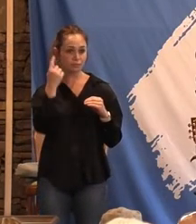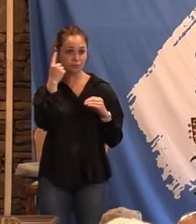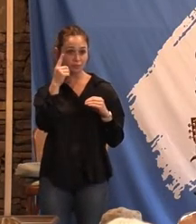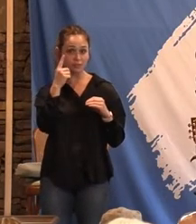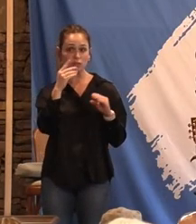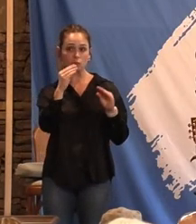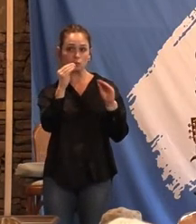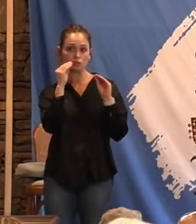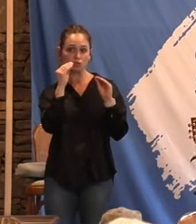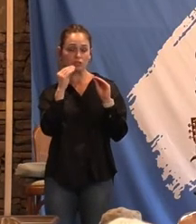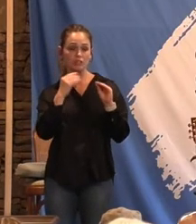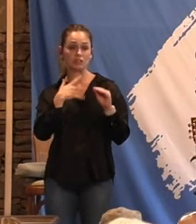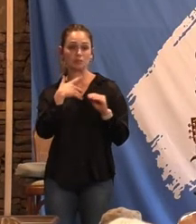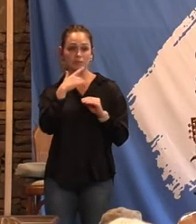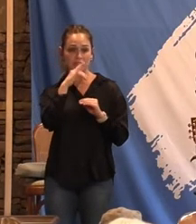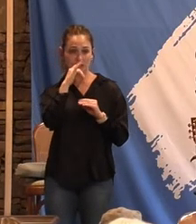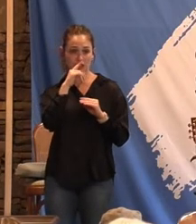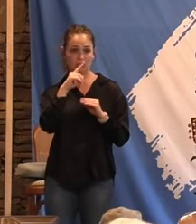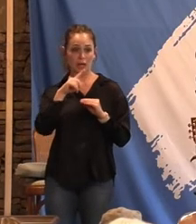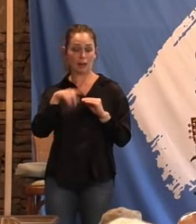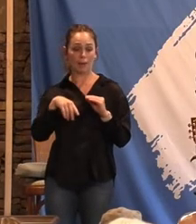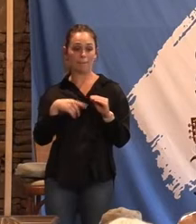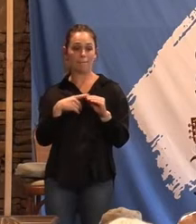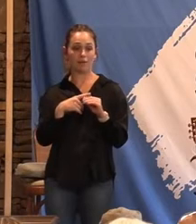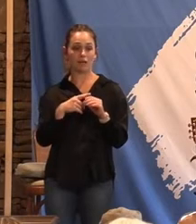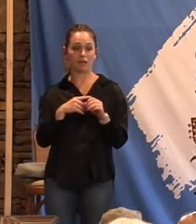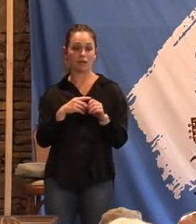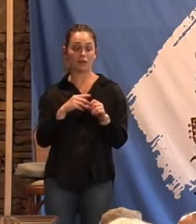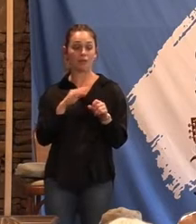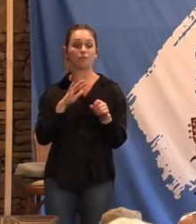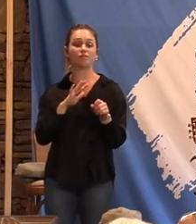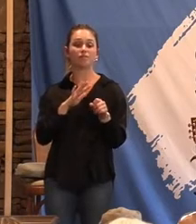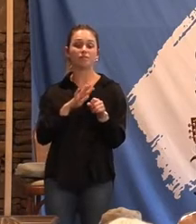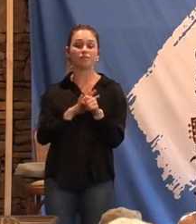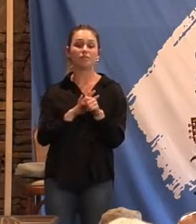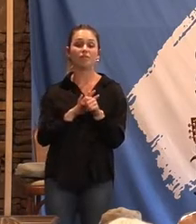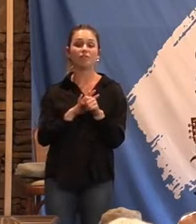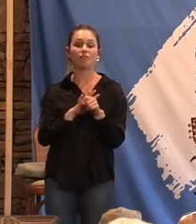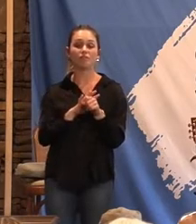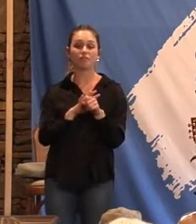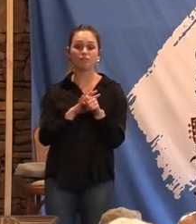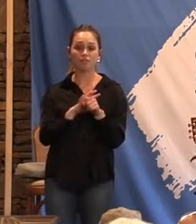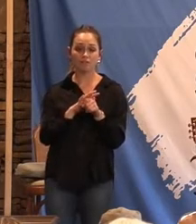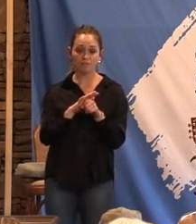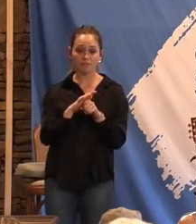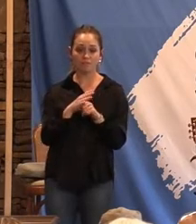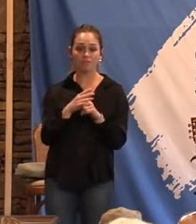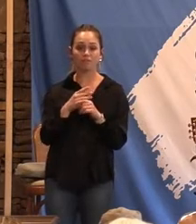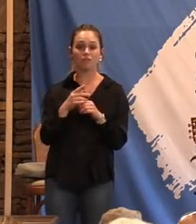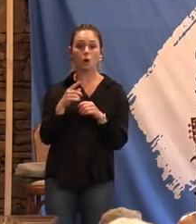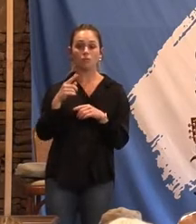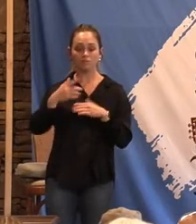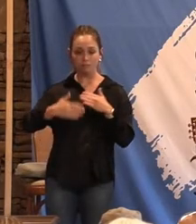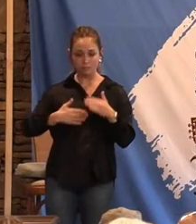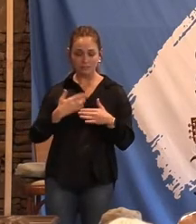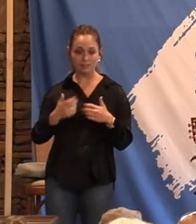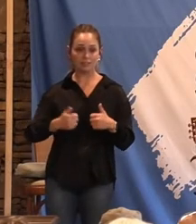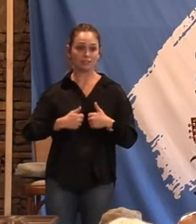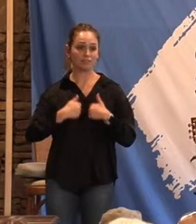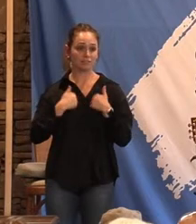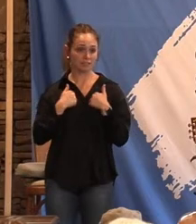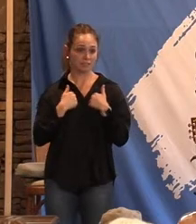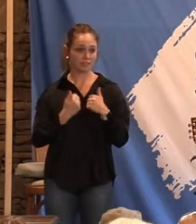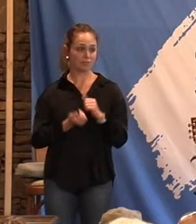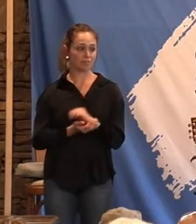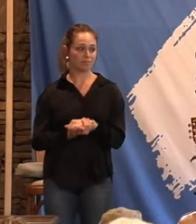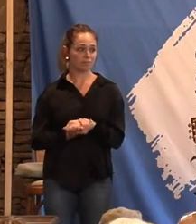teach my children about the full and the complete cycle of life.